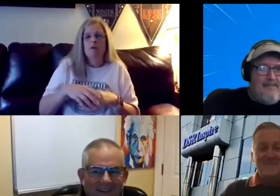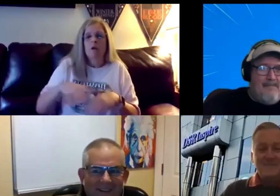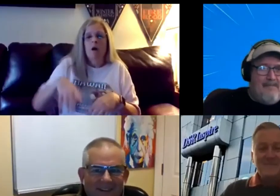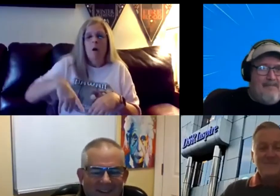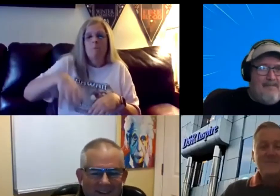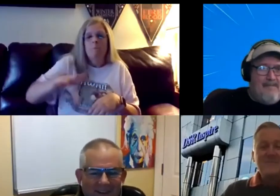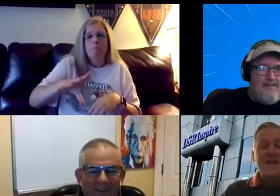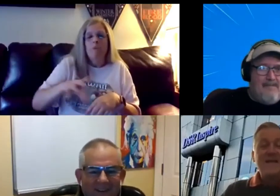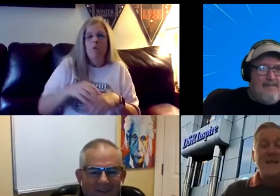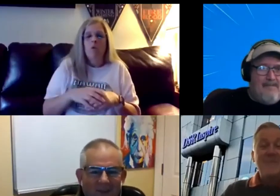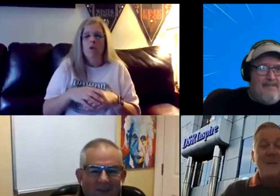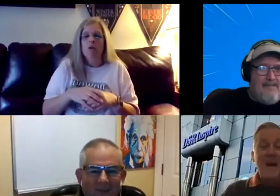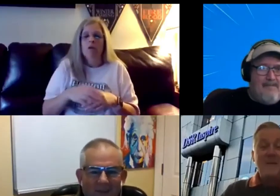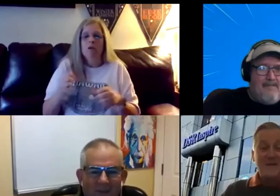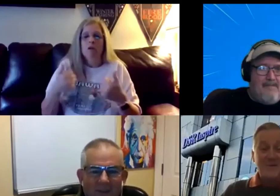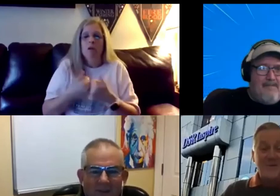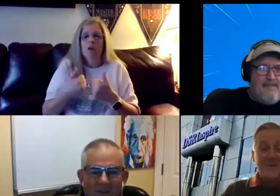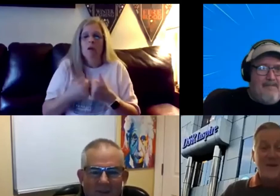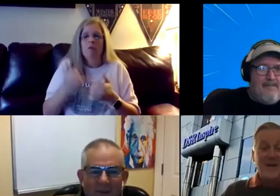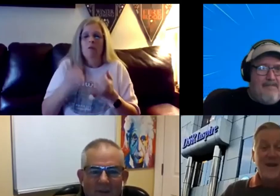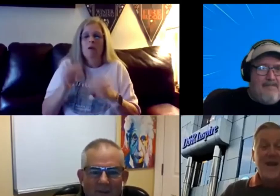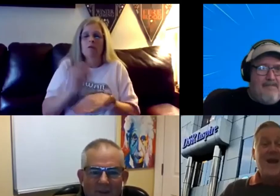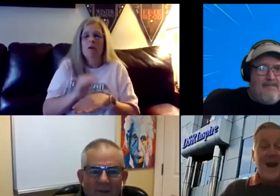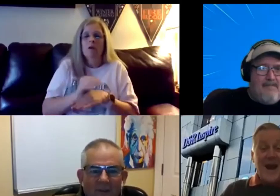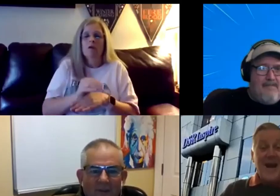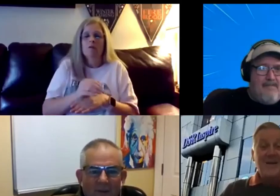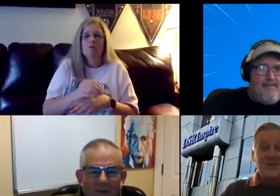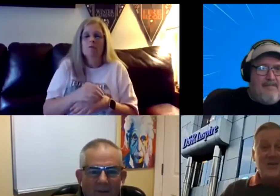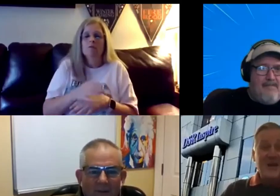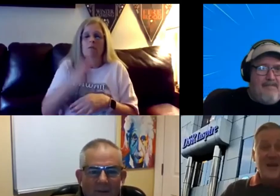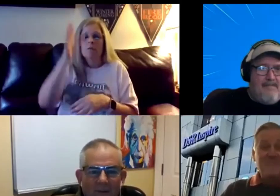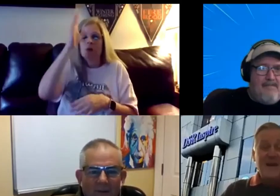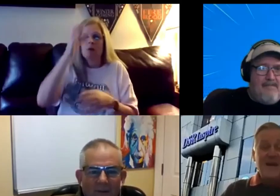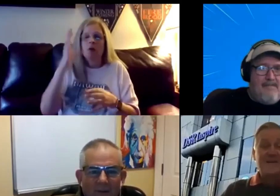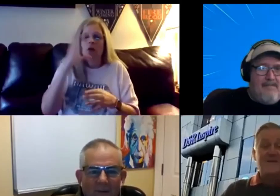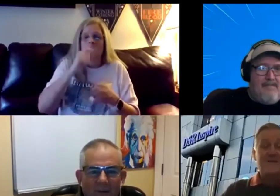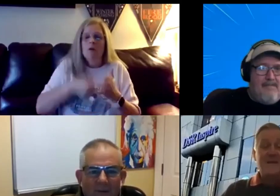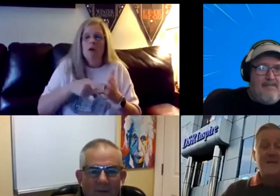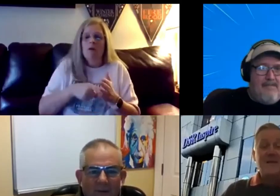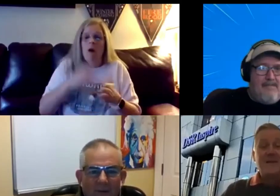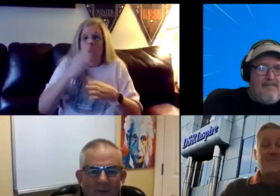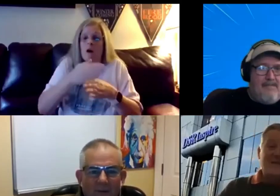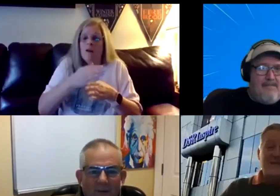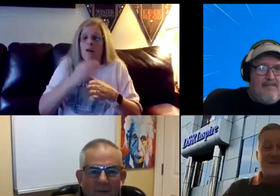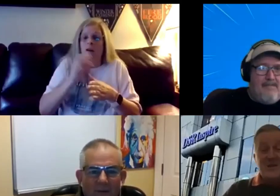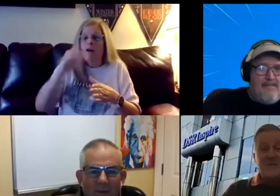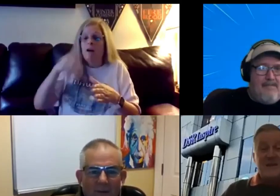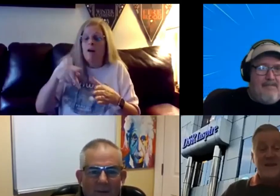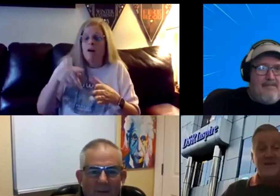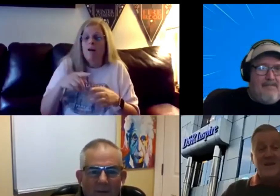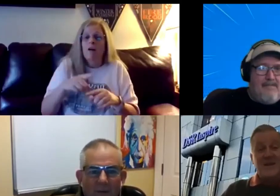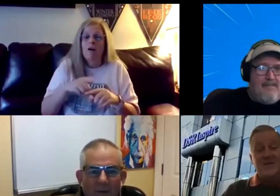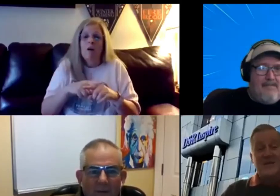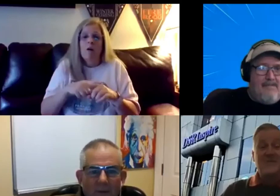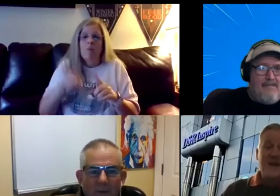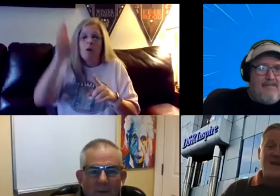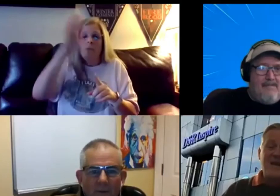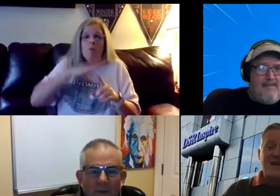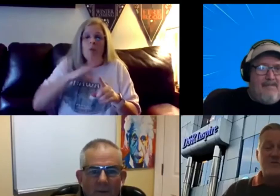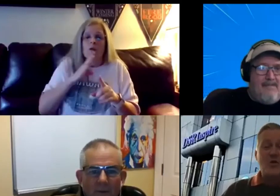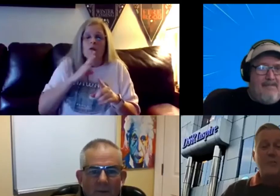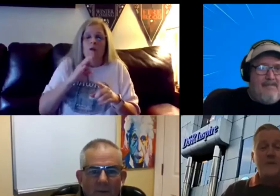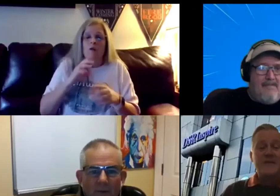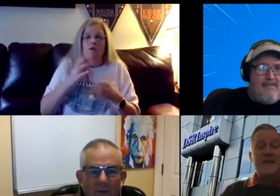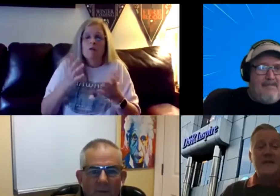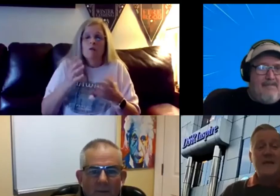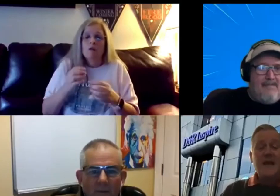night. And he said, hey, Papa, guess what? I shared Onpassive. But the gentleman that I talked to said, well, I'm